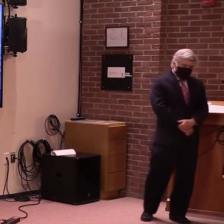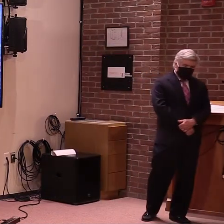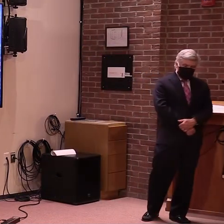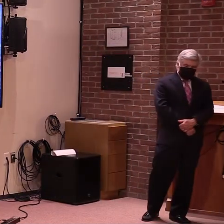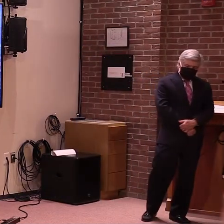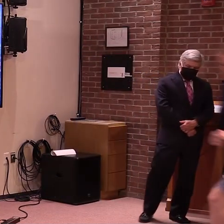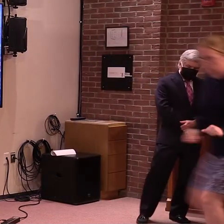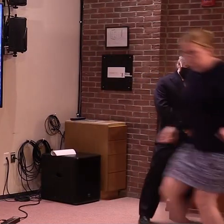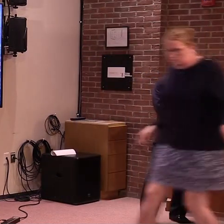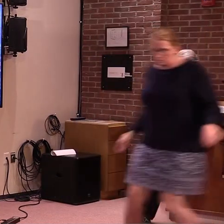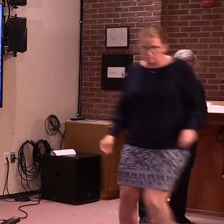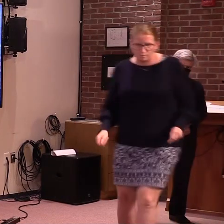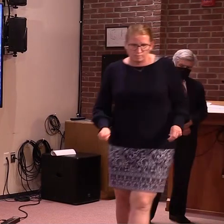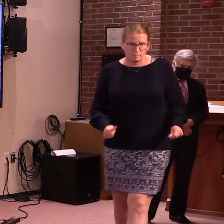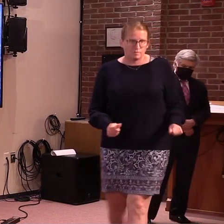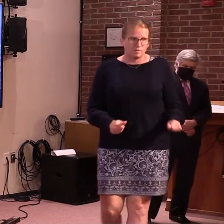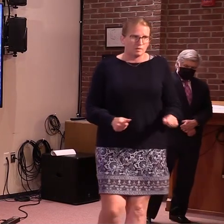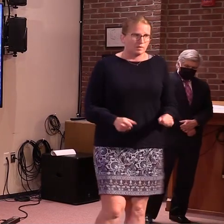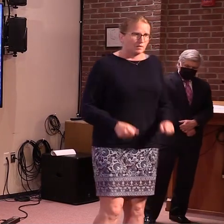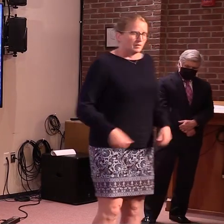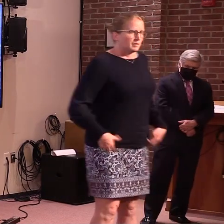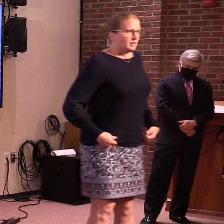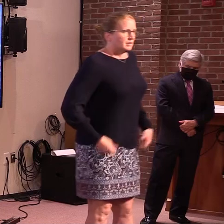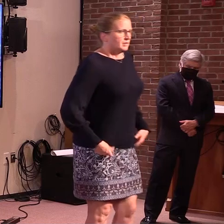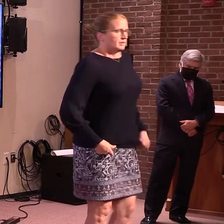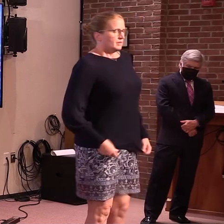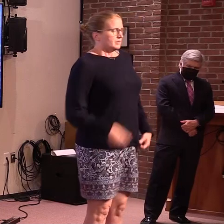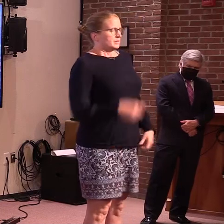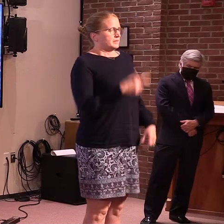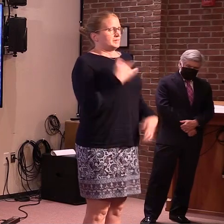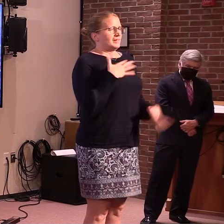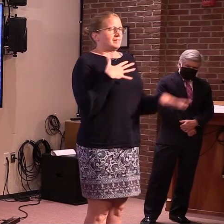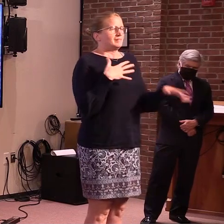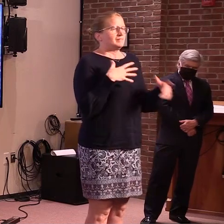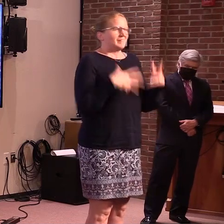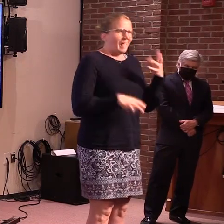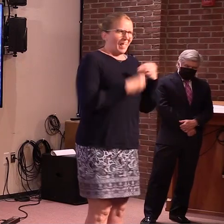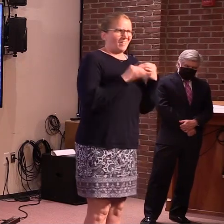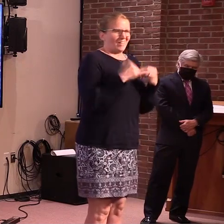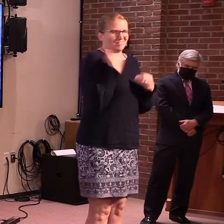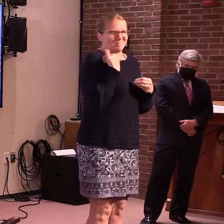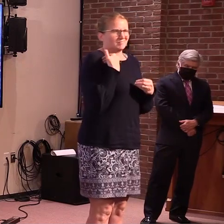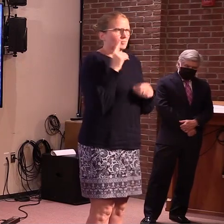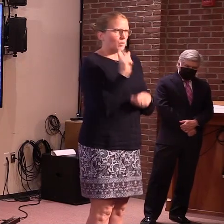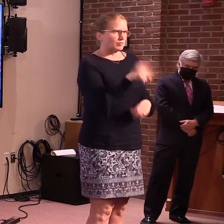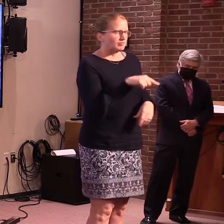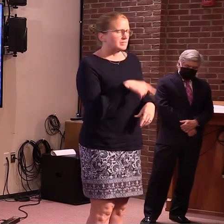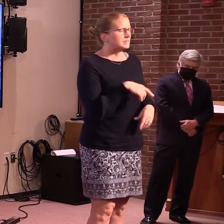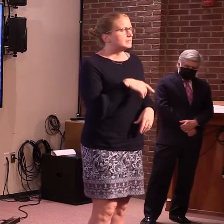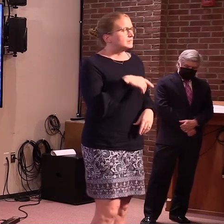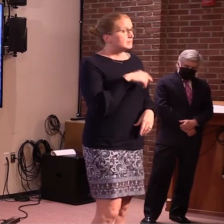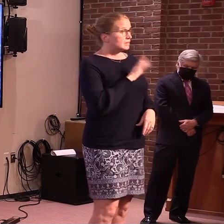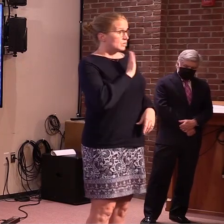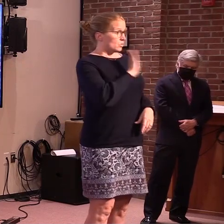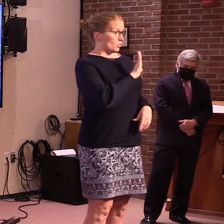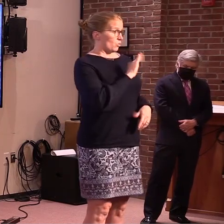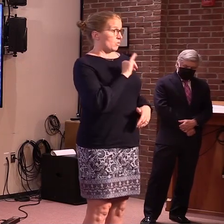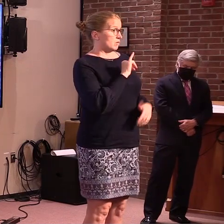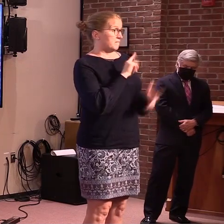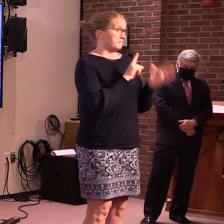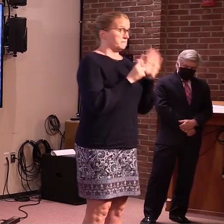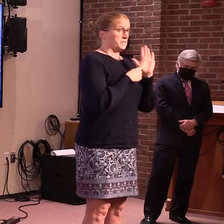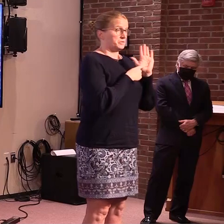Hello, kind of going off of that last question from Greg, in the initial guidance, do you know